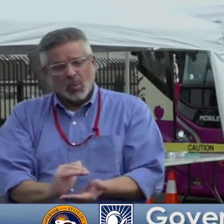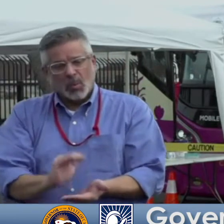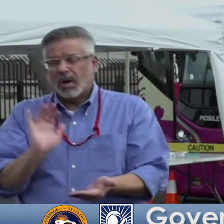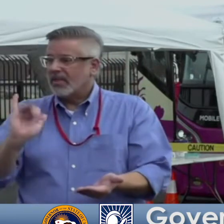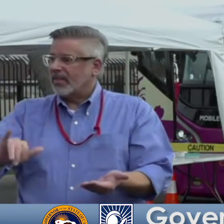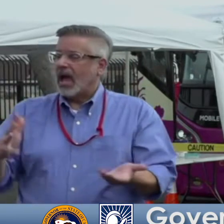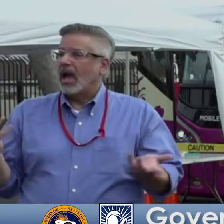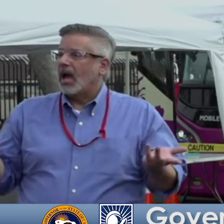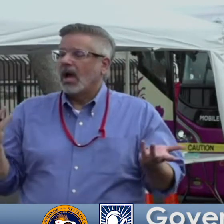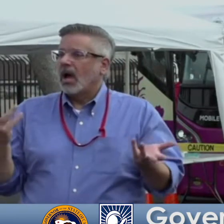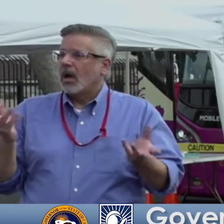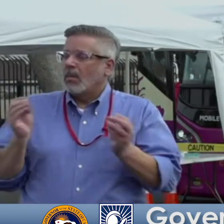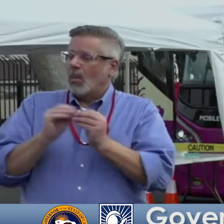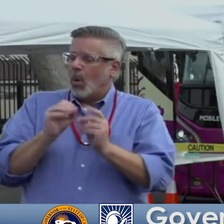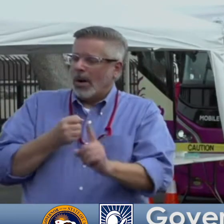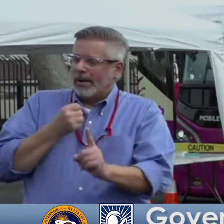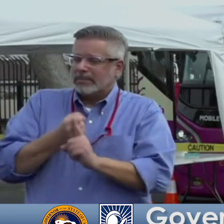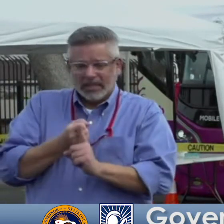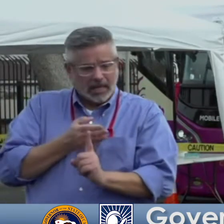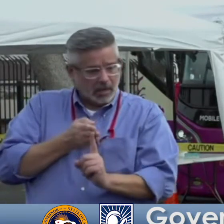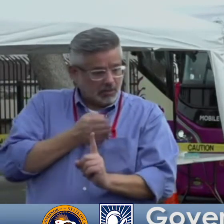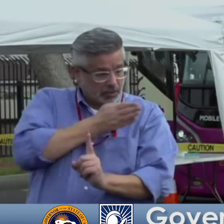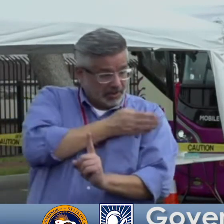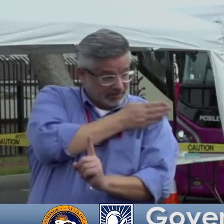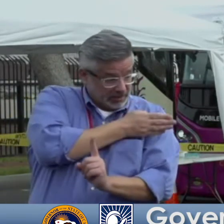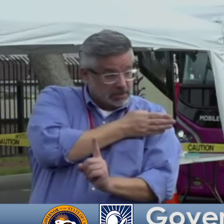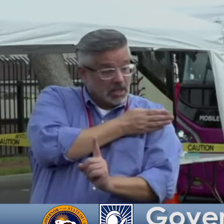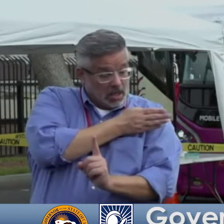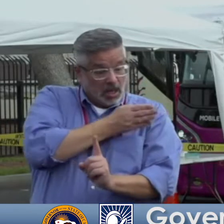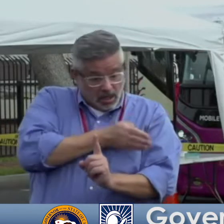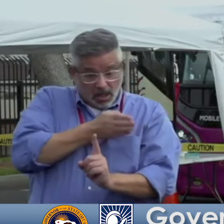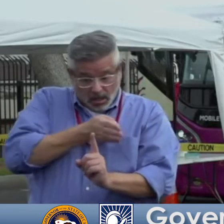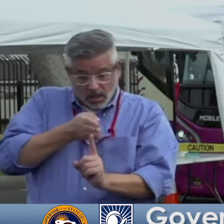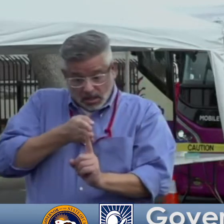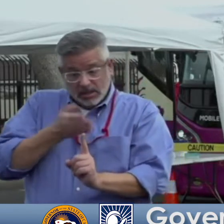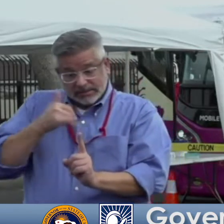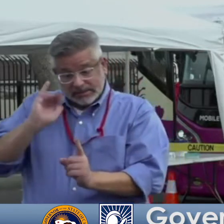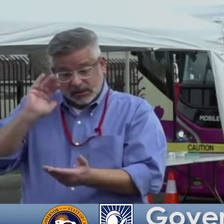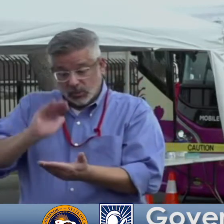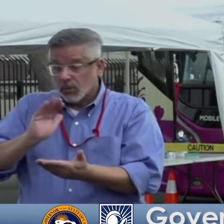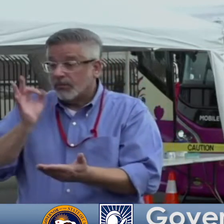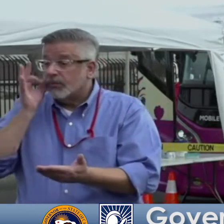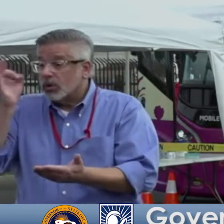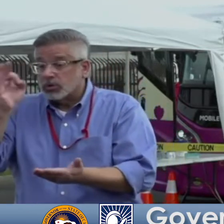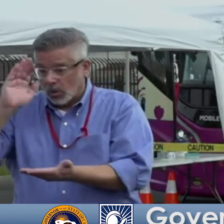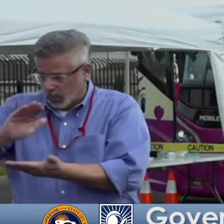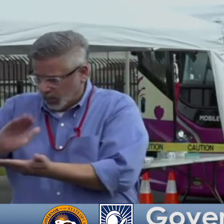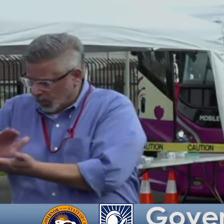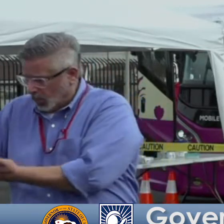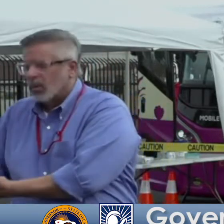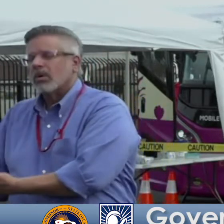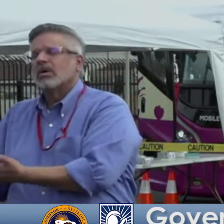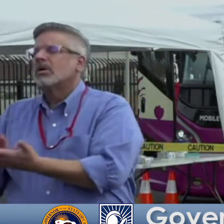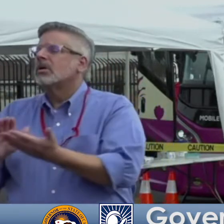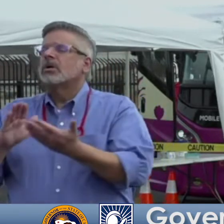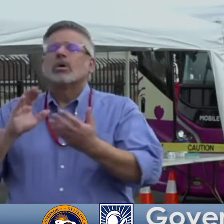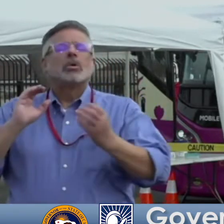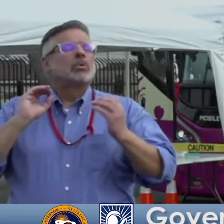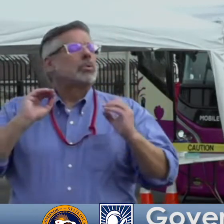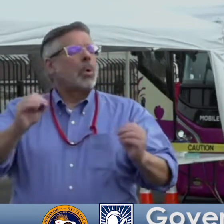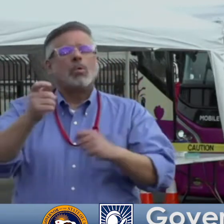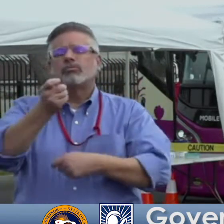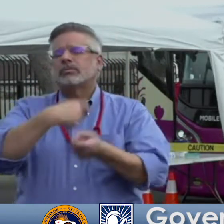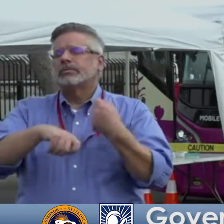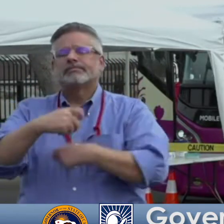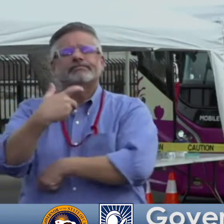obviously had more impact with previous variants, and I would assume more still into the future. So there's still no substitutes for vaccines, and I would